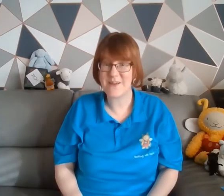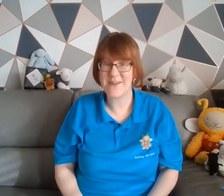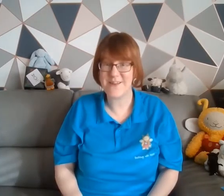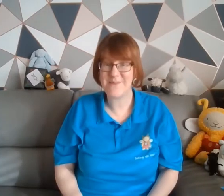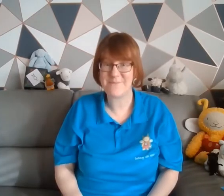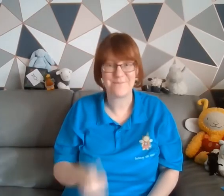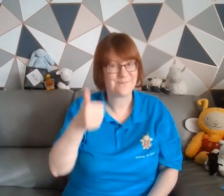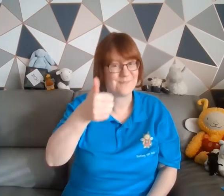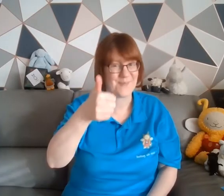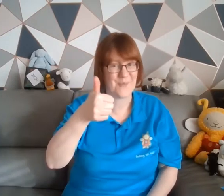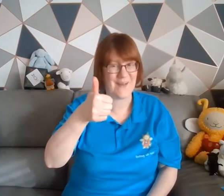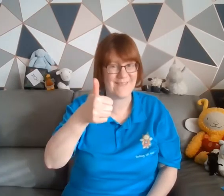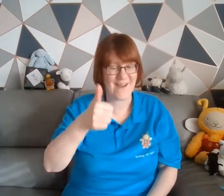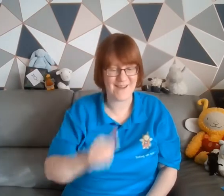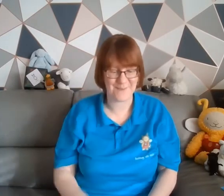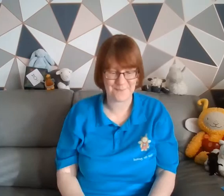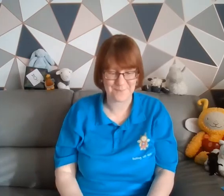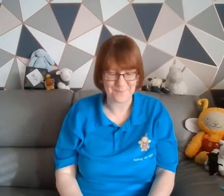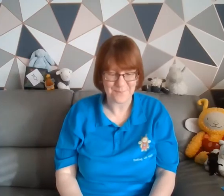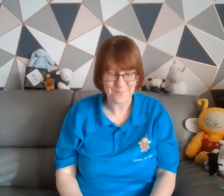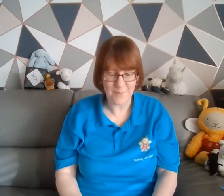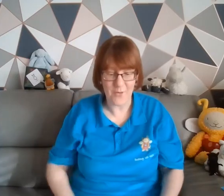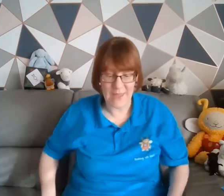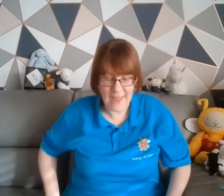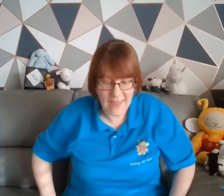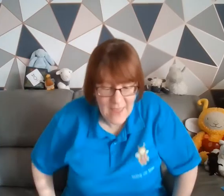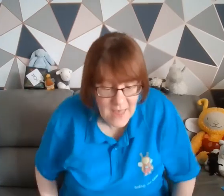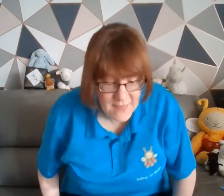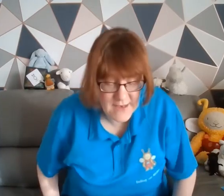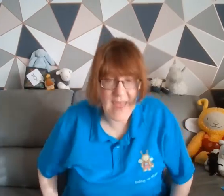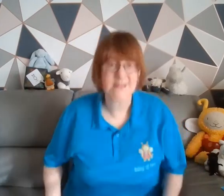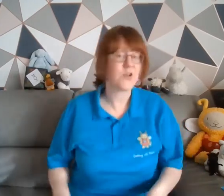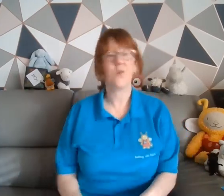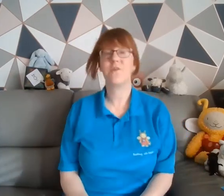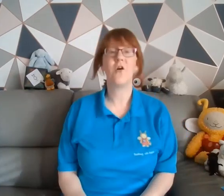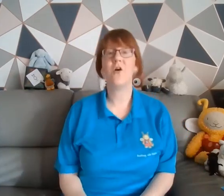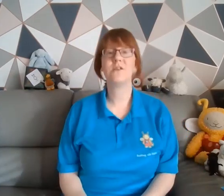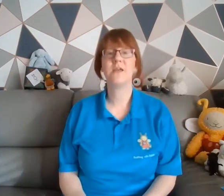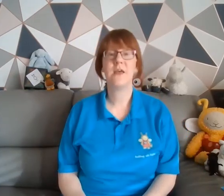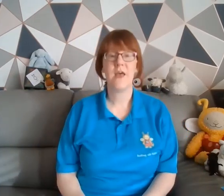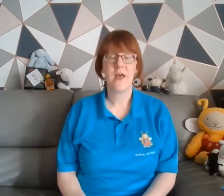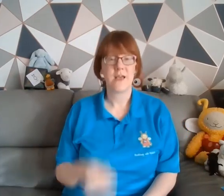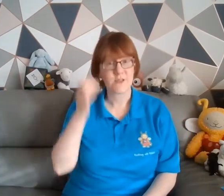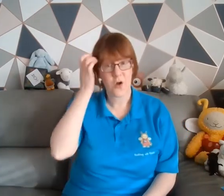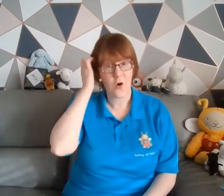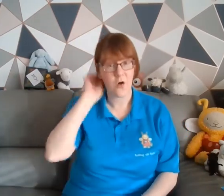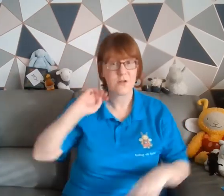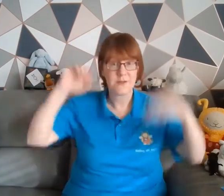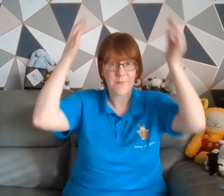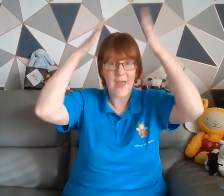muddle? Well done. Okay, the next song we've got is called